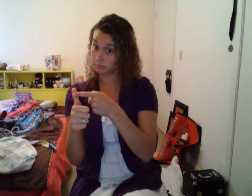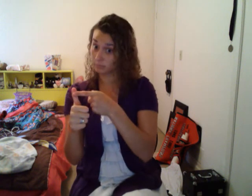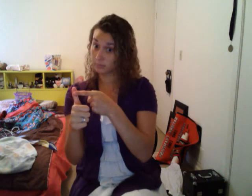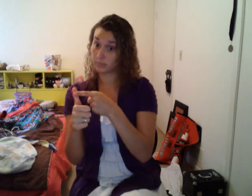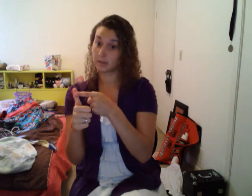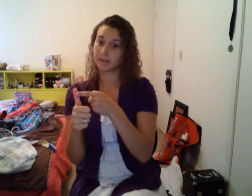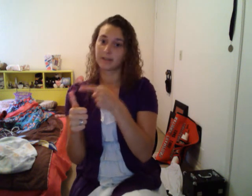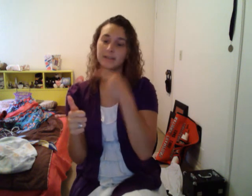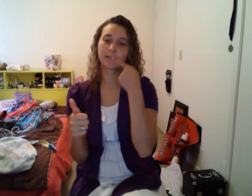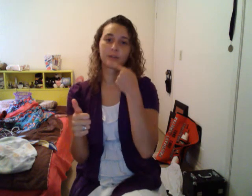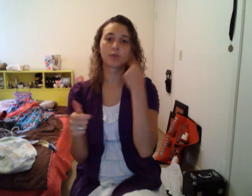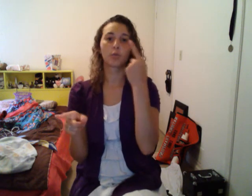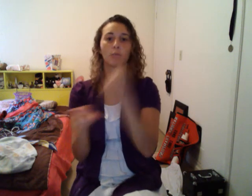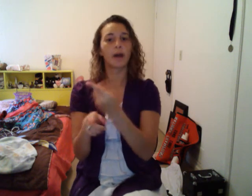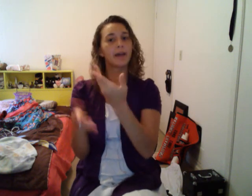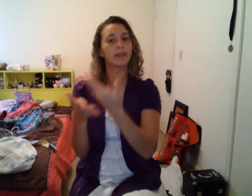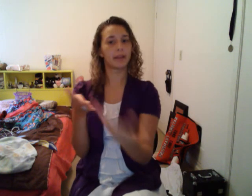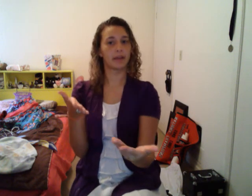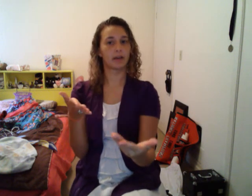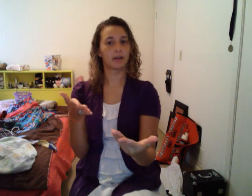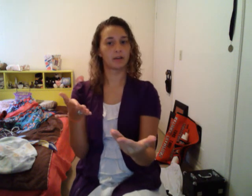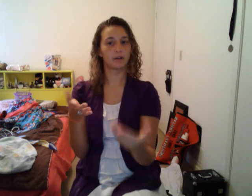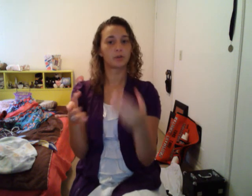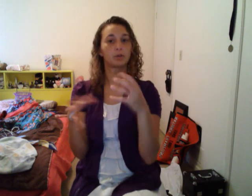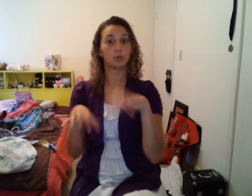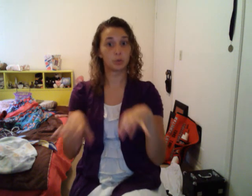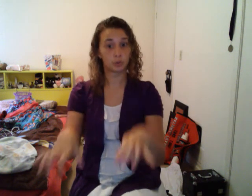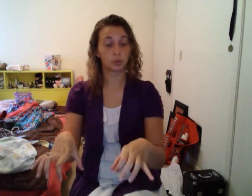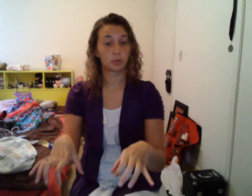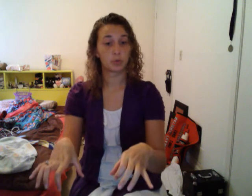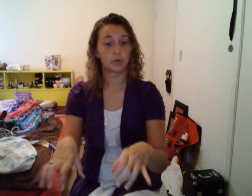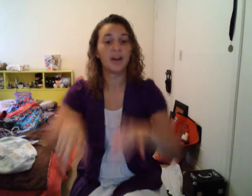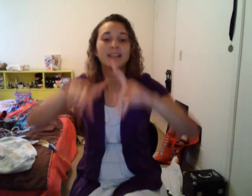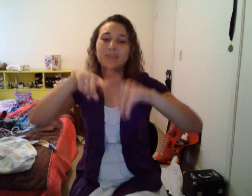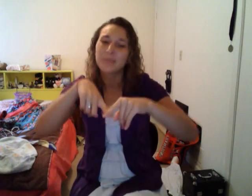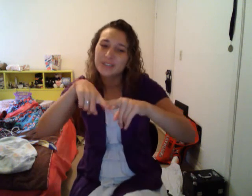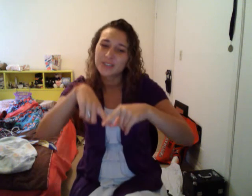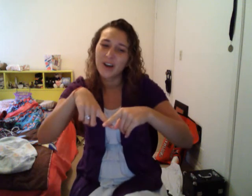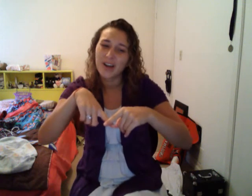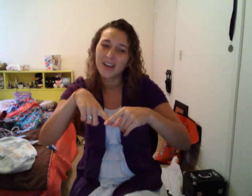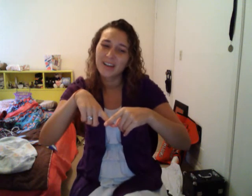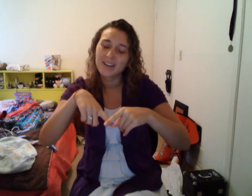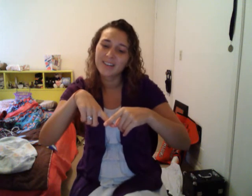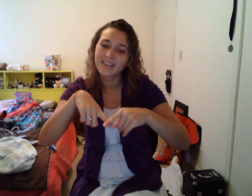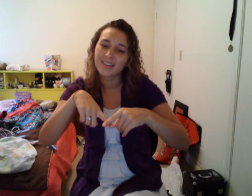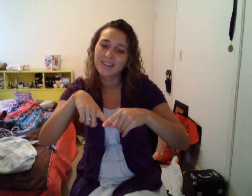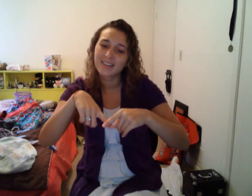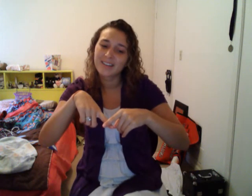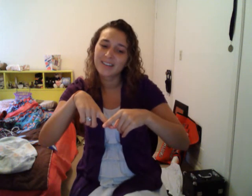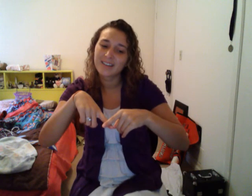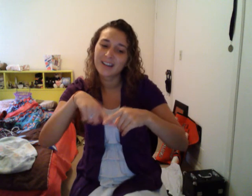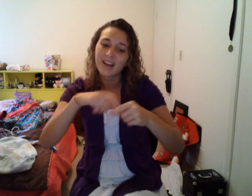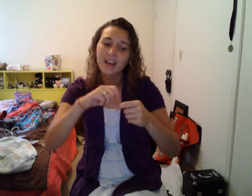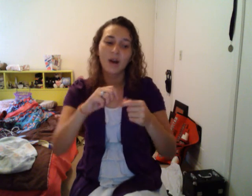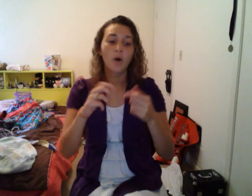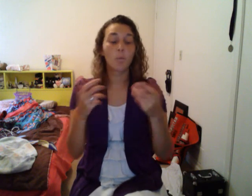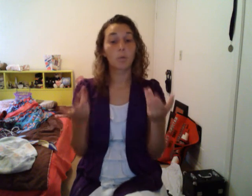the right thing to do, the moral thing to do, depends on the consequences that will result from